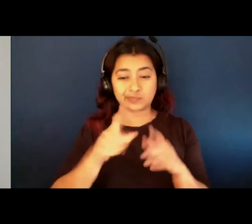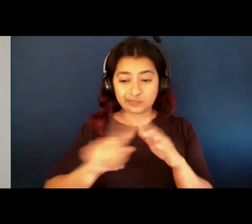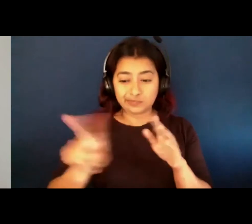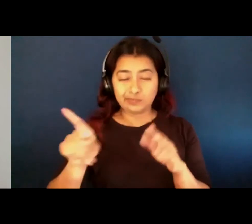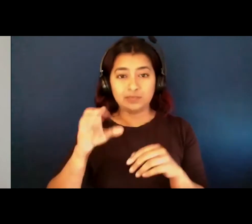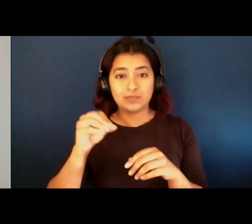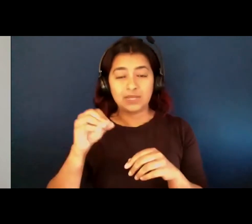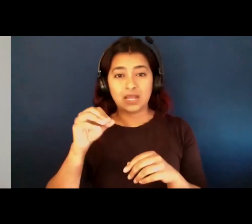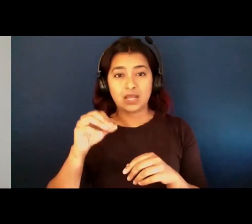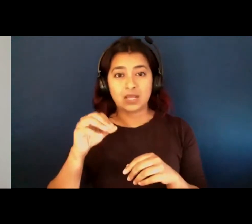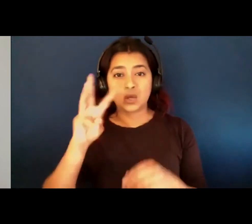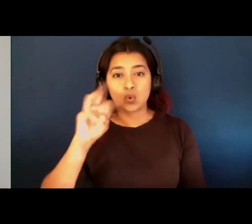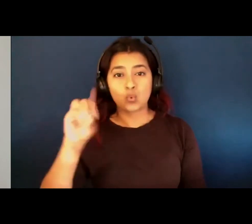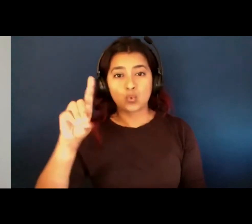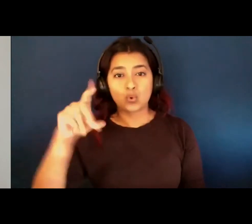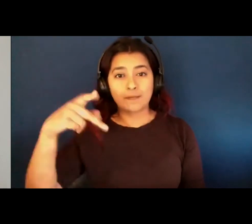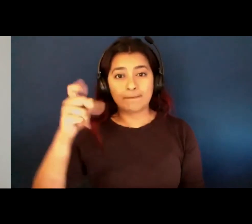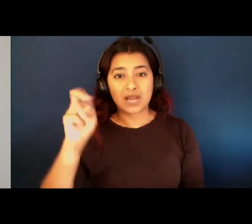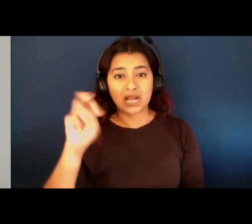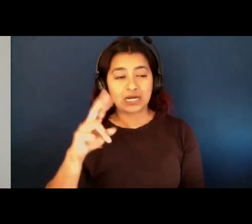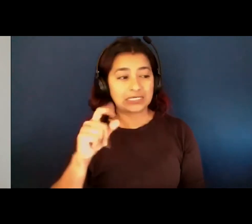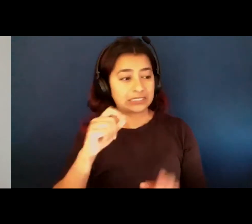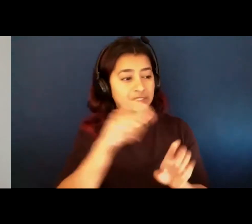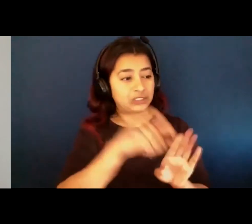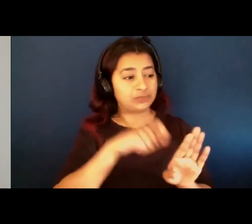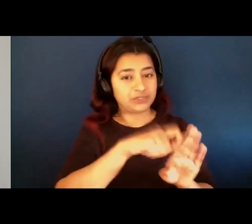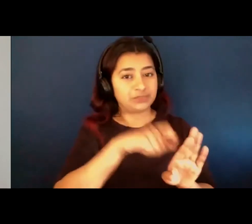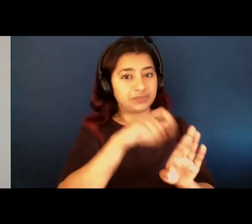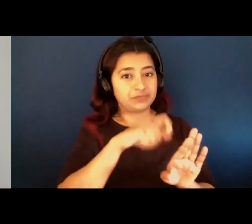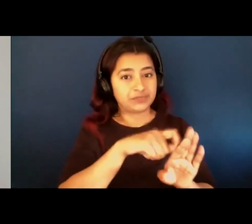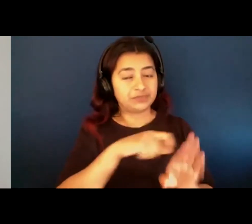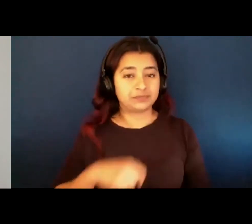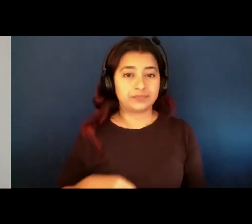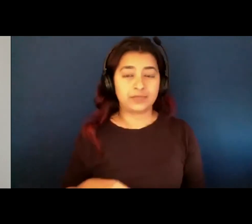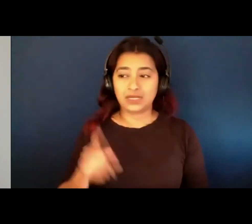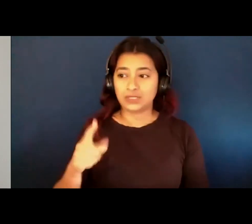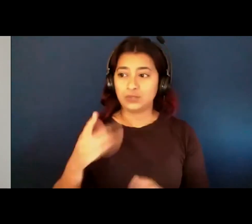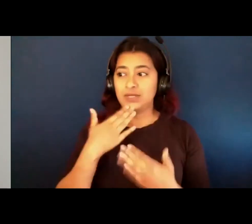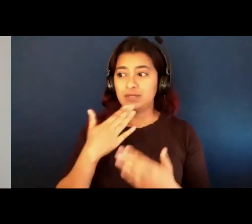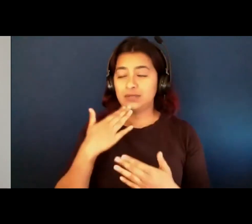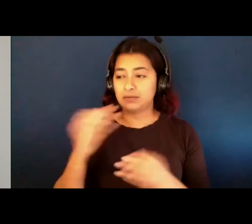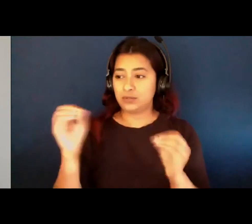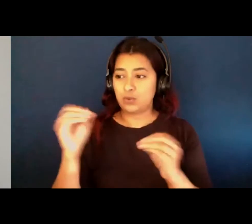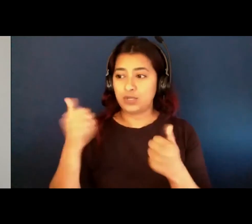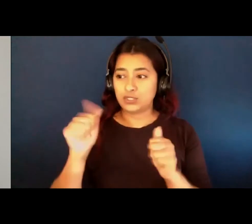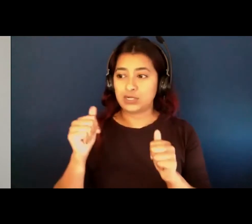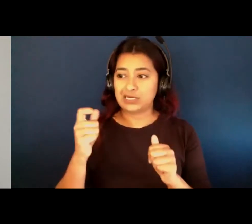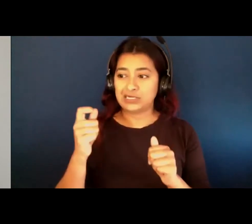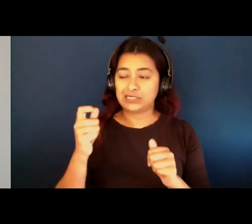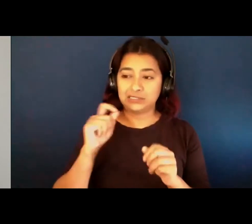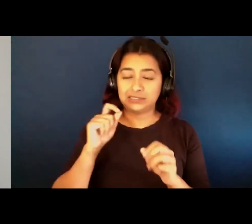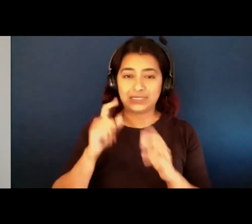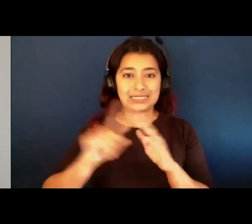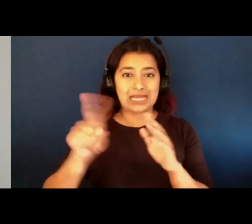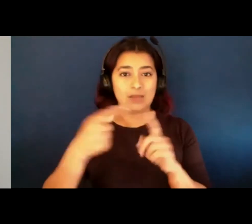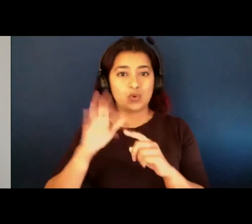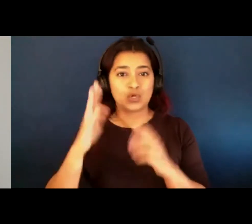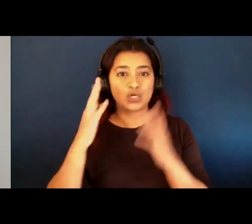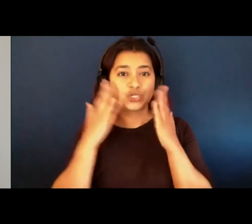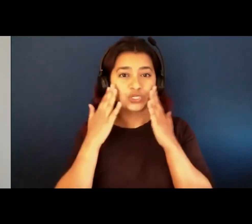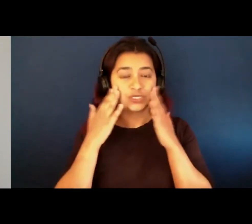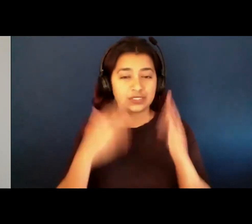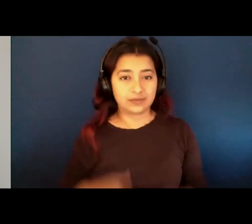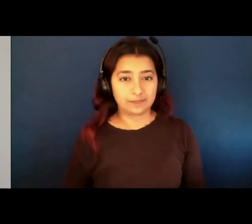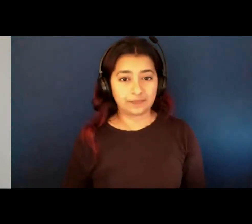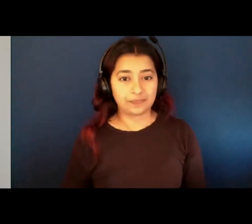her enamel, compounding the ache. She was grateful no one tried to escape through her cheeks. Flights of anxiety heightened